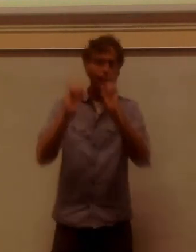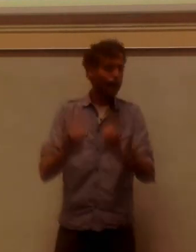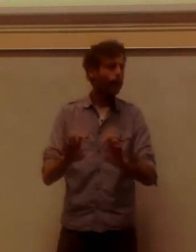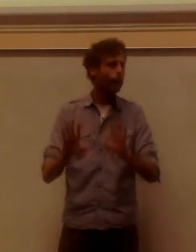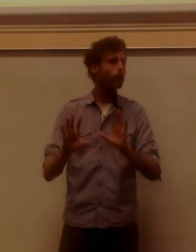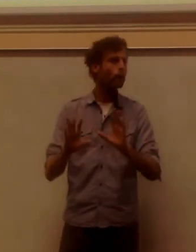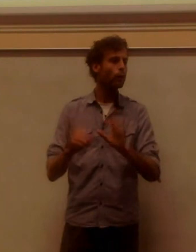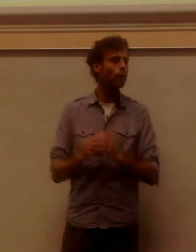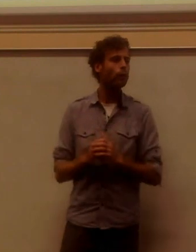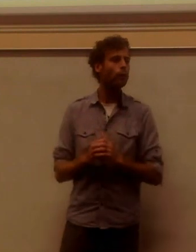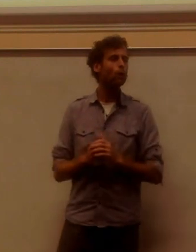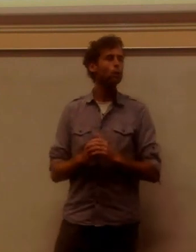And I'll just go through these quickly.